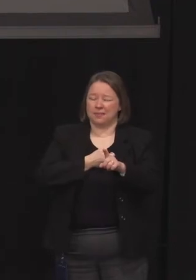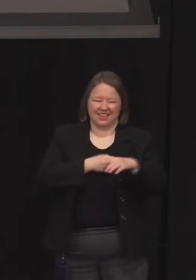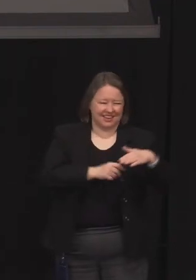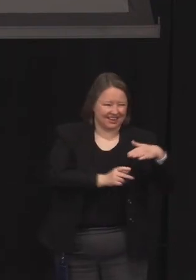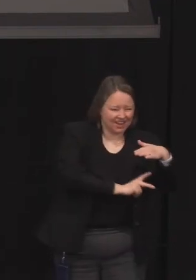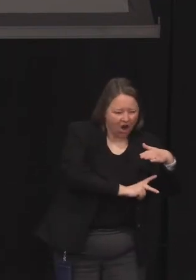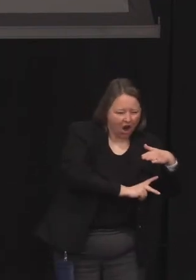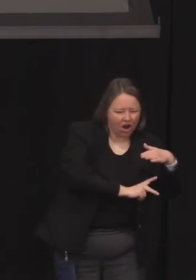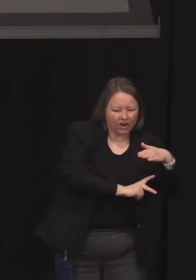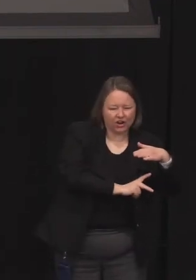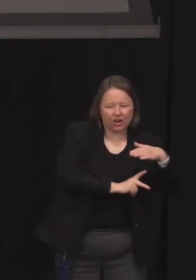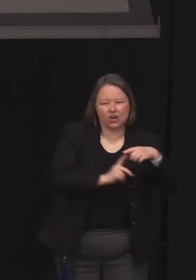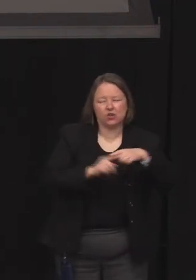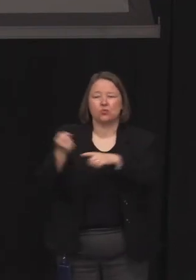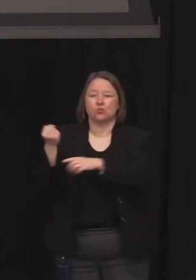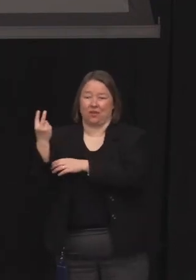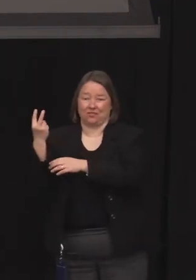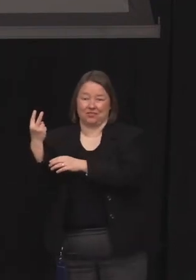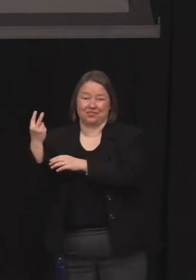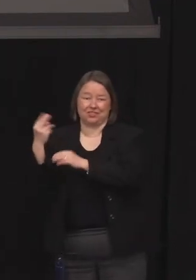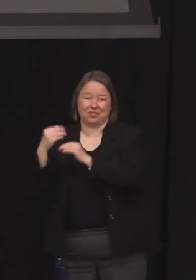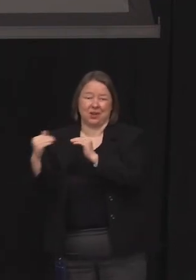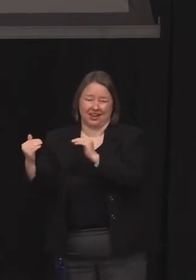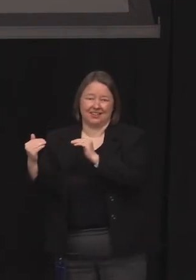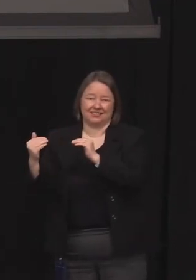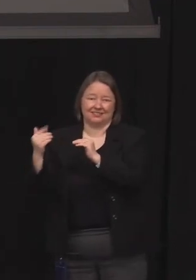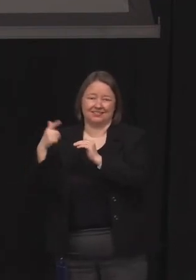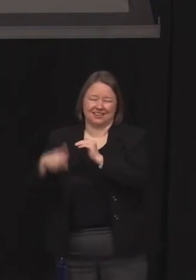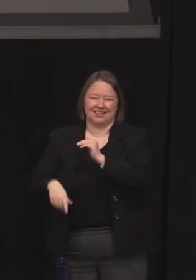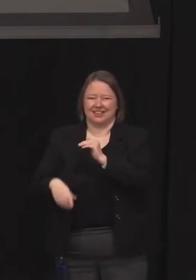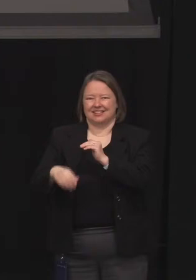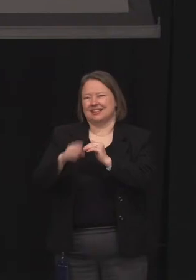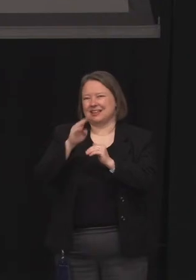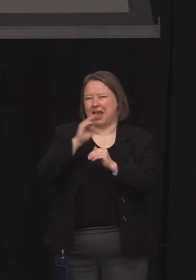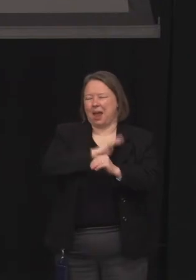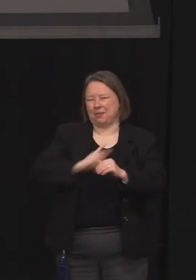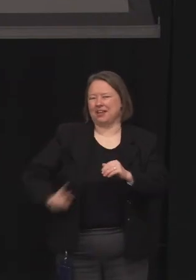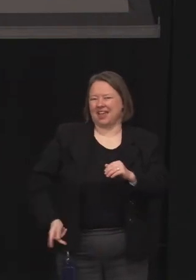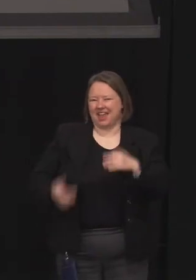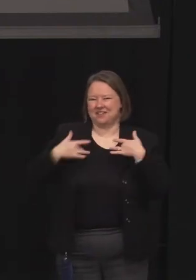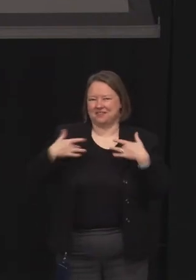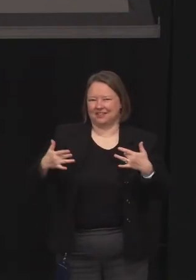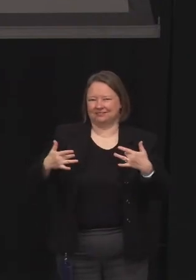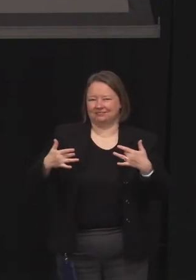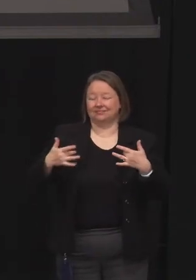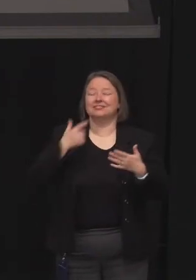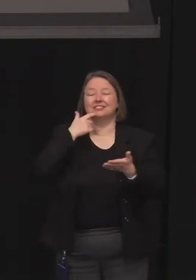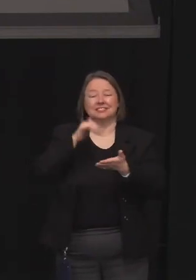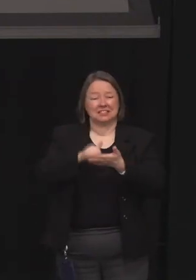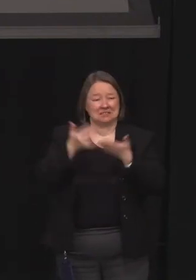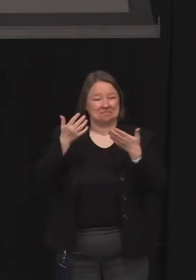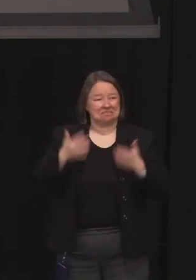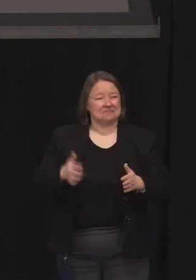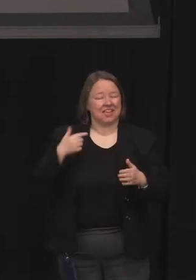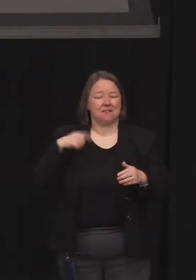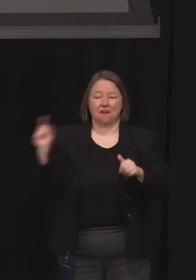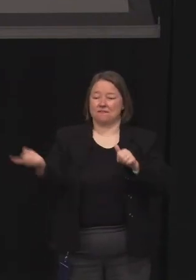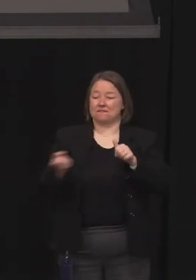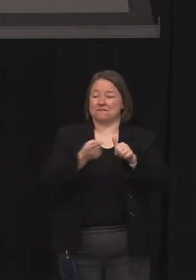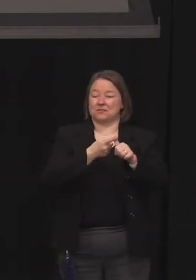kindergarten to 12th grade in this MLK event. With that being said, we have our